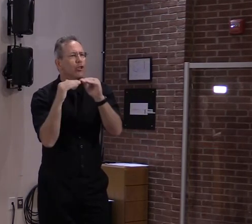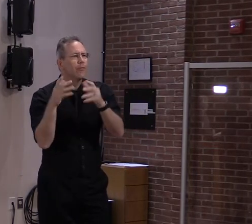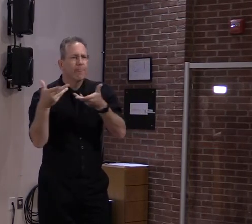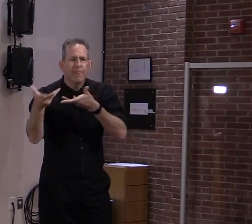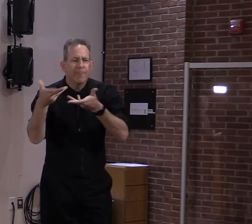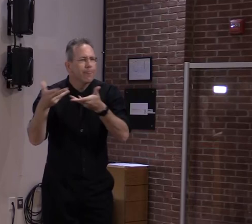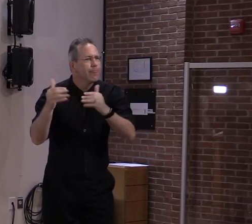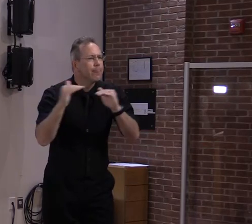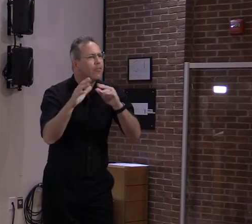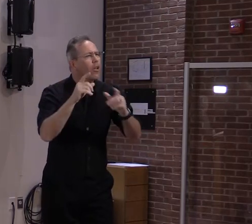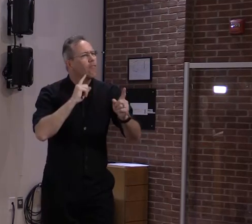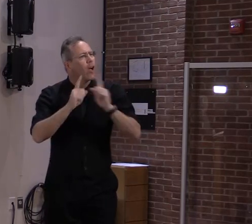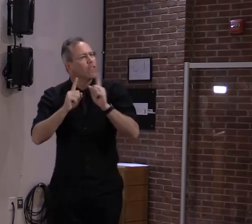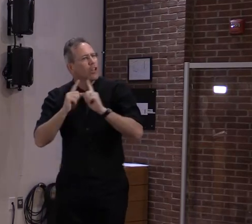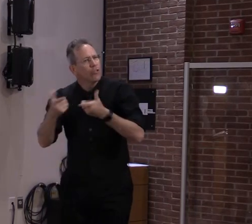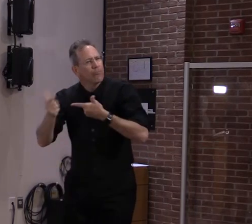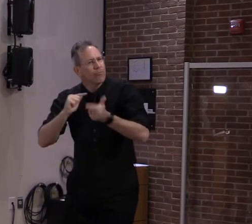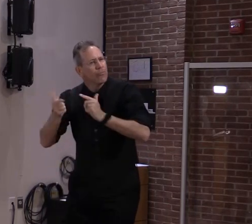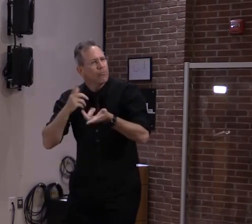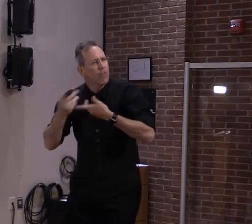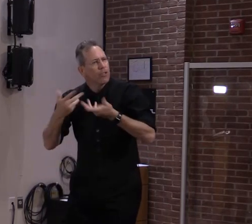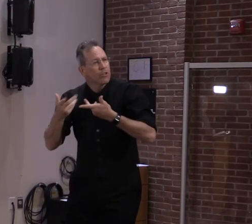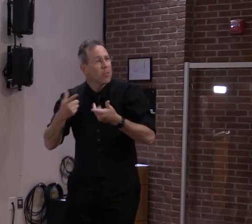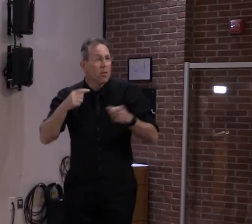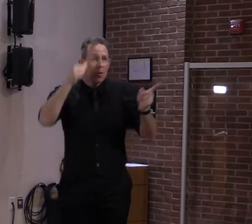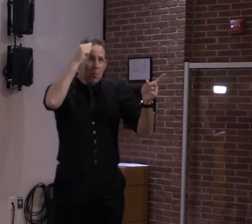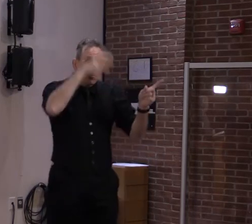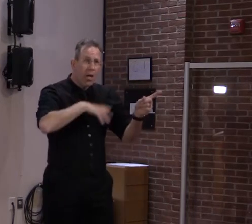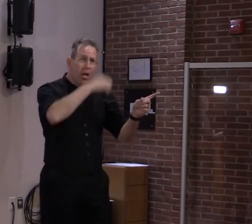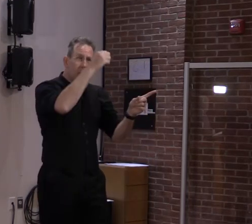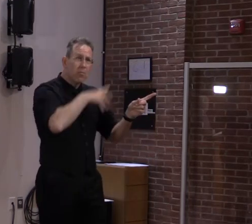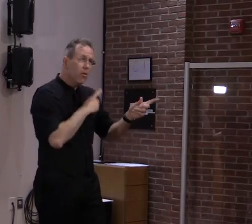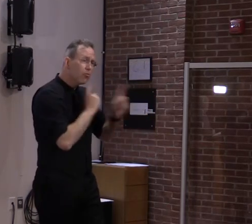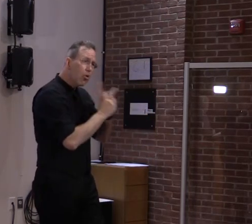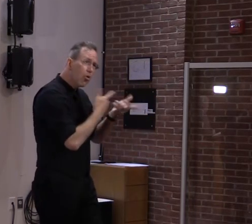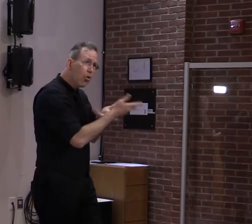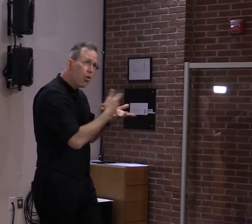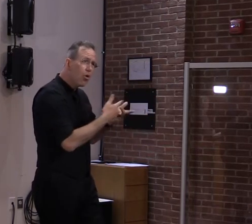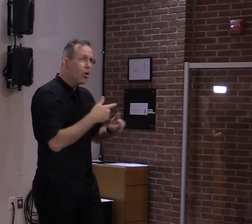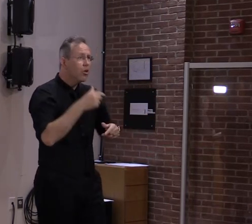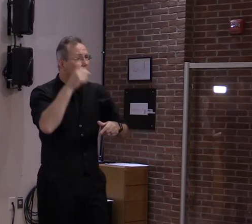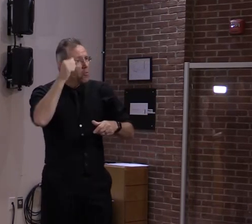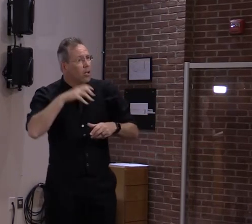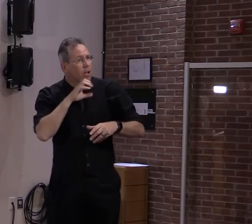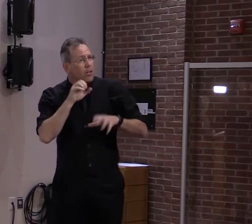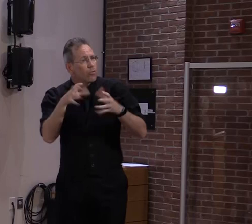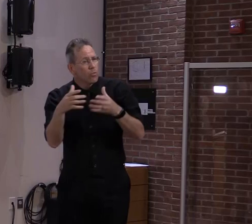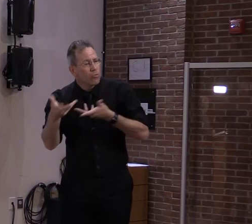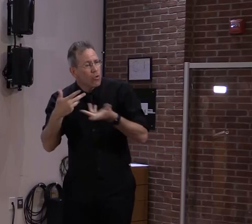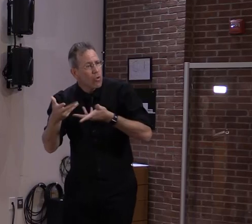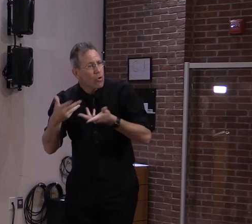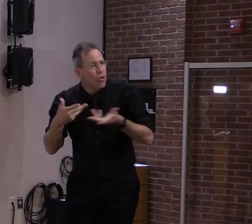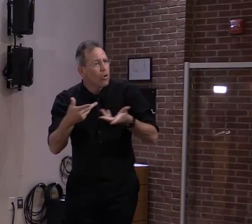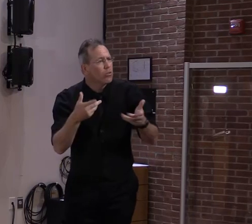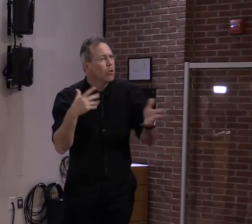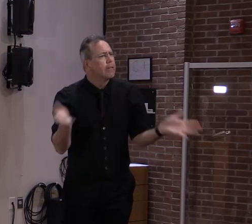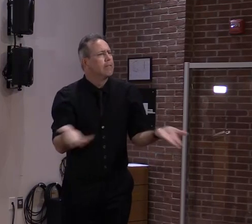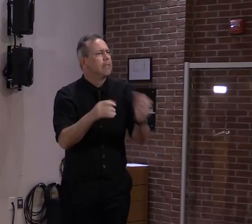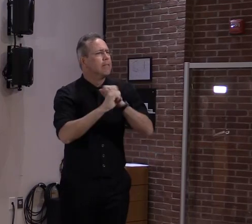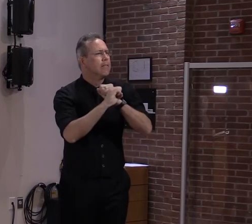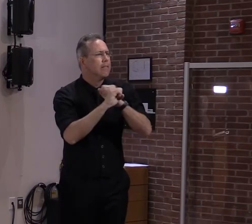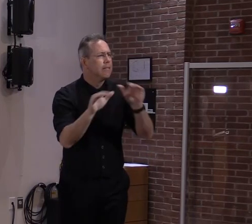males. It will include young people. It will include others as well. to talk about why that